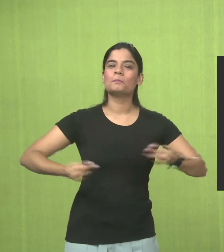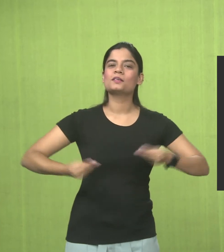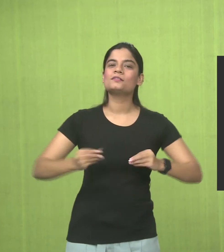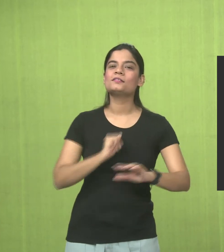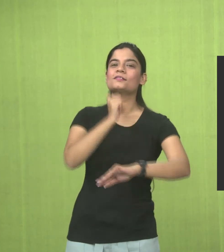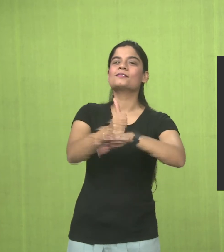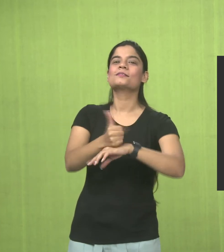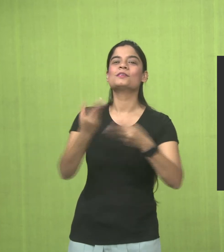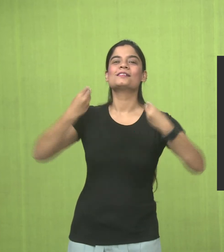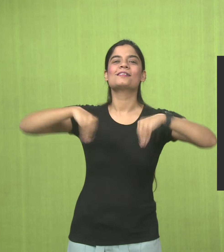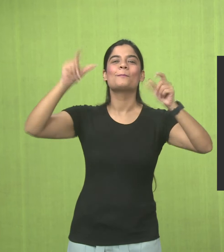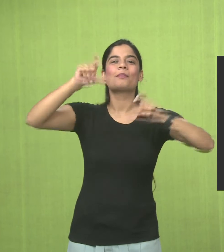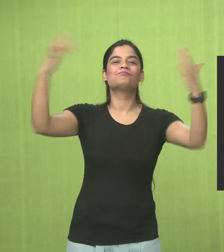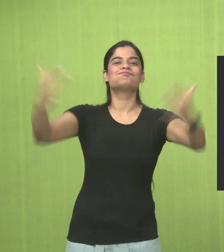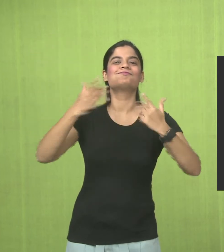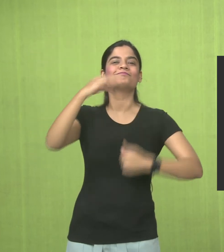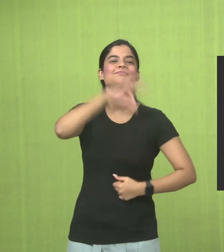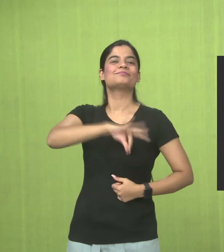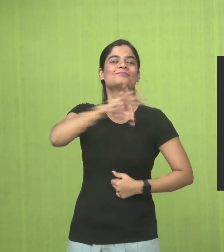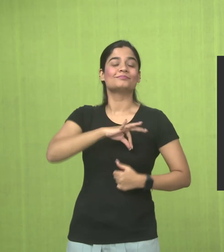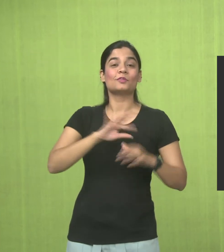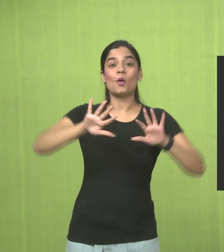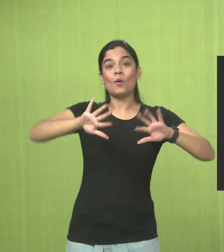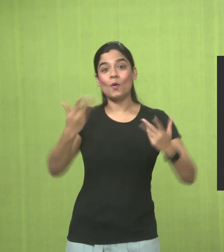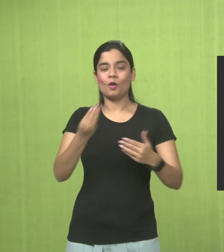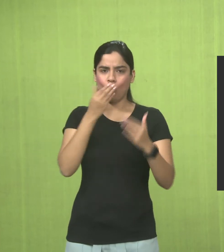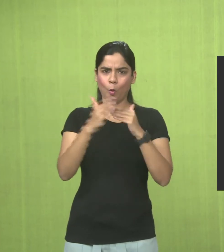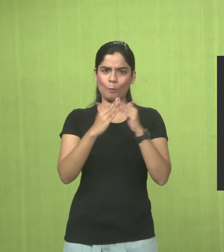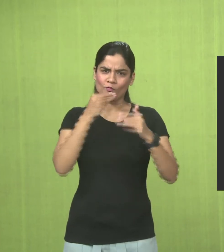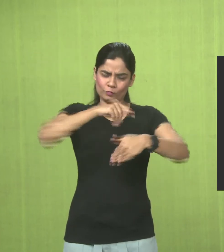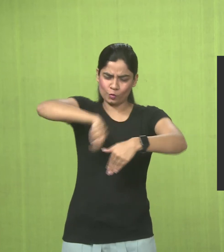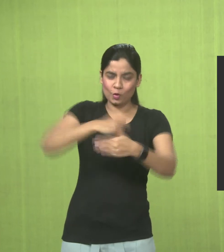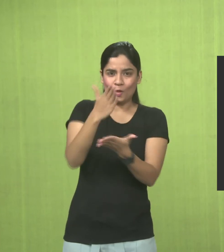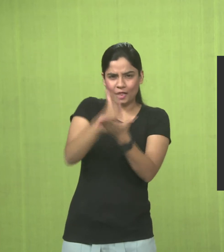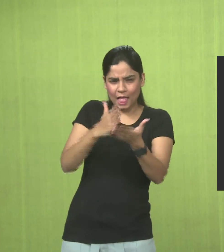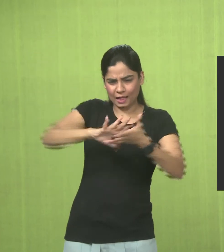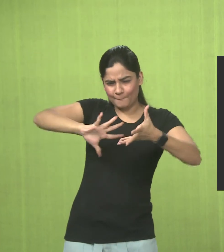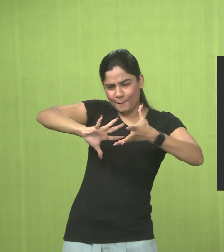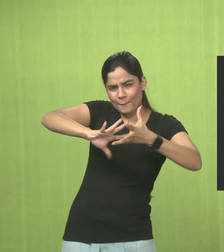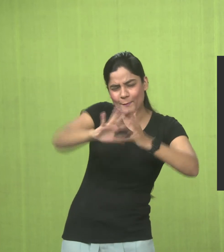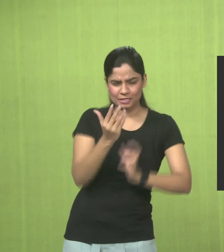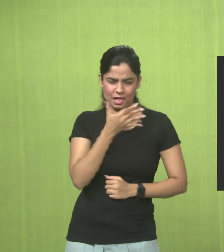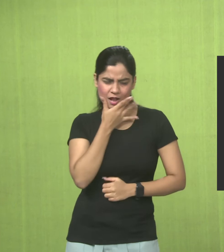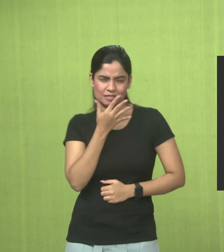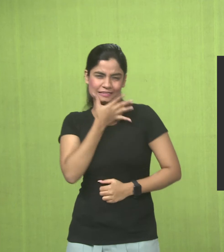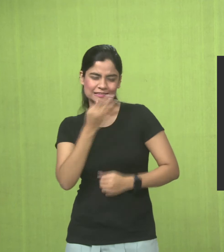business. If people are telling you you're good at it, maybe you can make profit out of it. Or a person's really good at baking